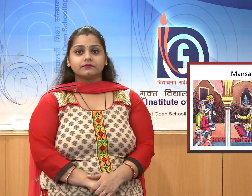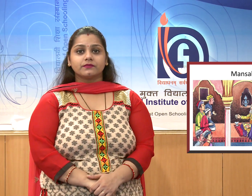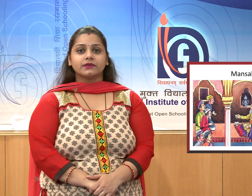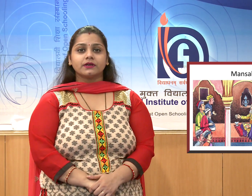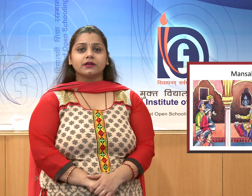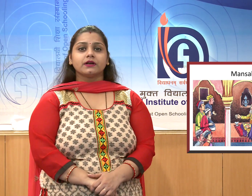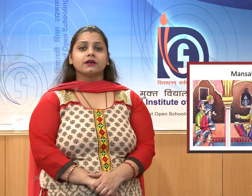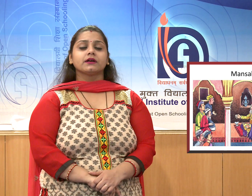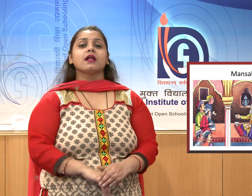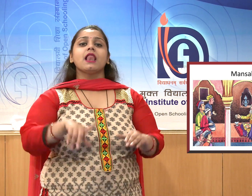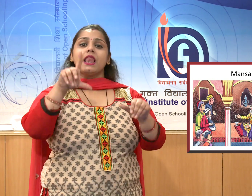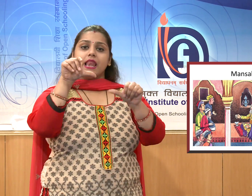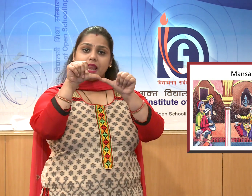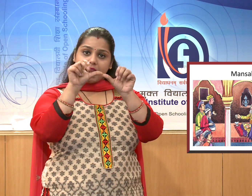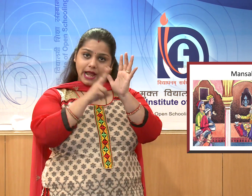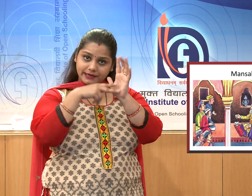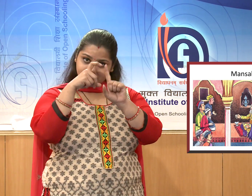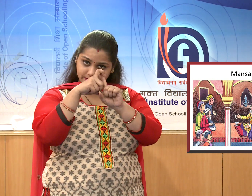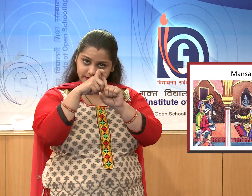land assignments called Jagirs.